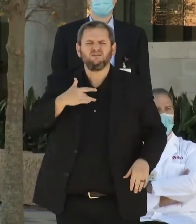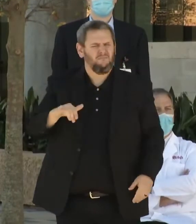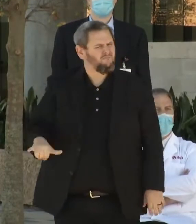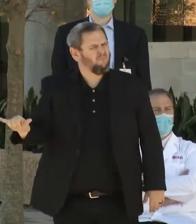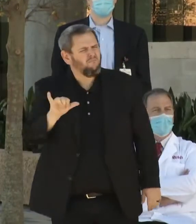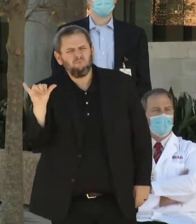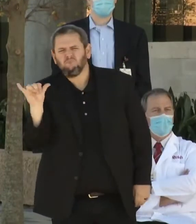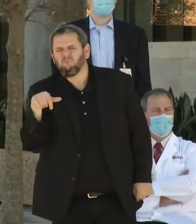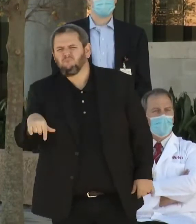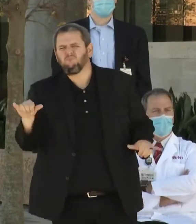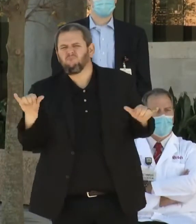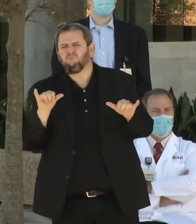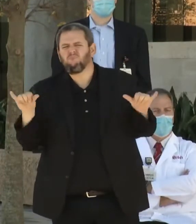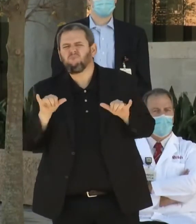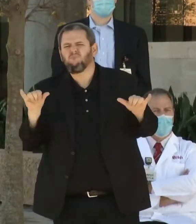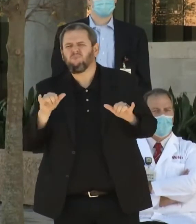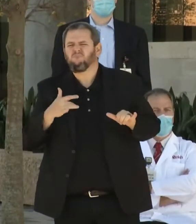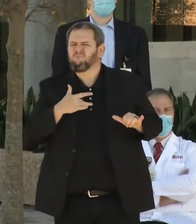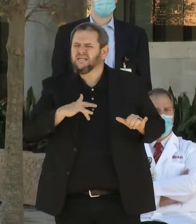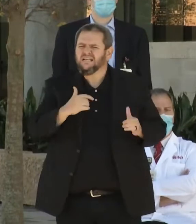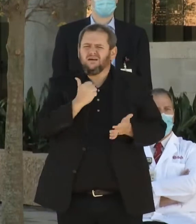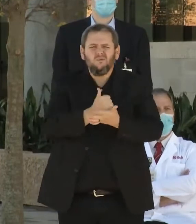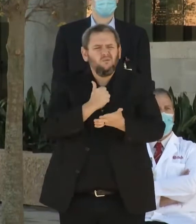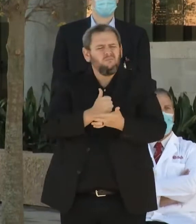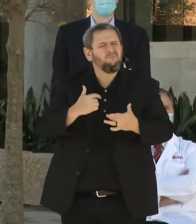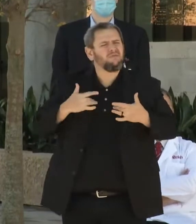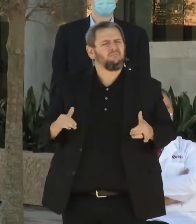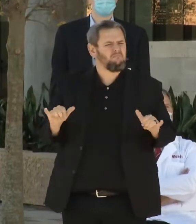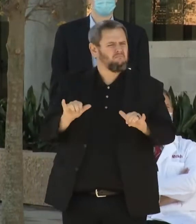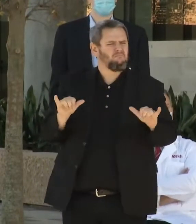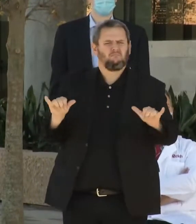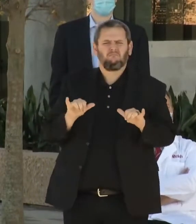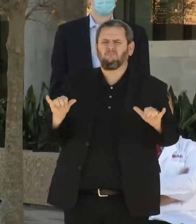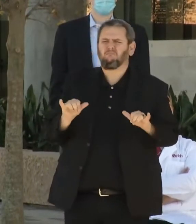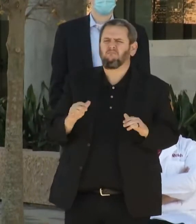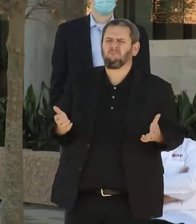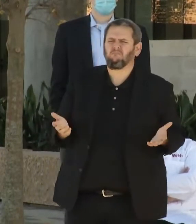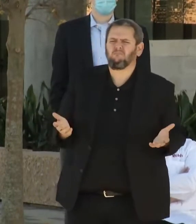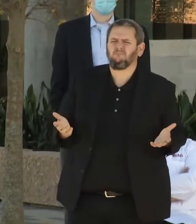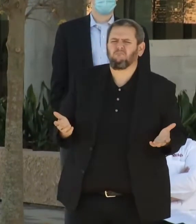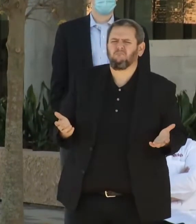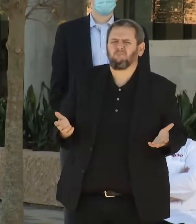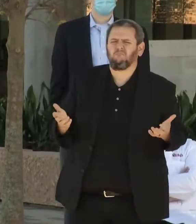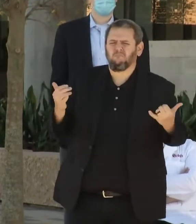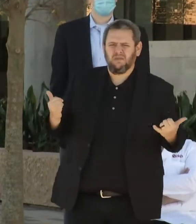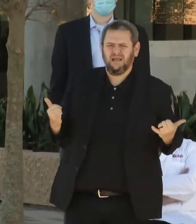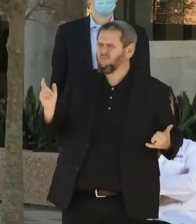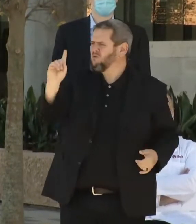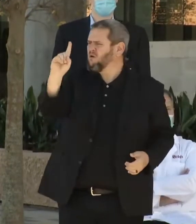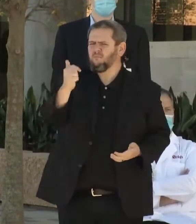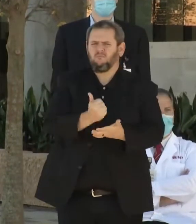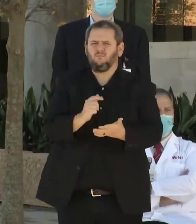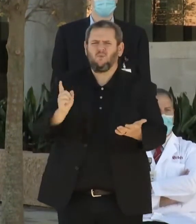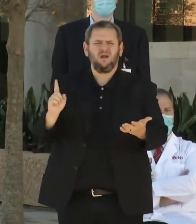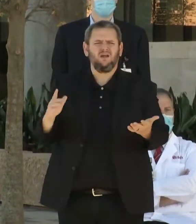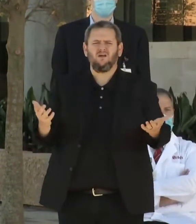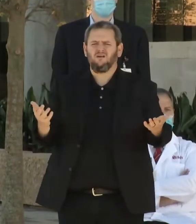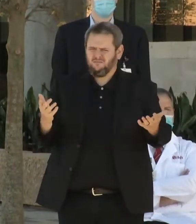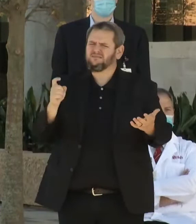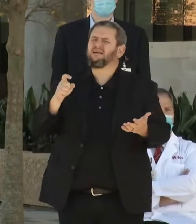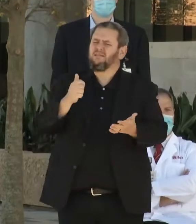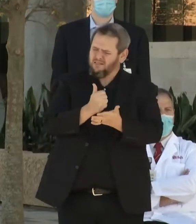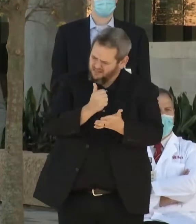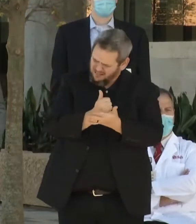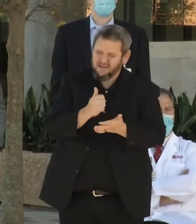Oklahomans help Oklahomans. And right now, that means wearing a mask. I tell you this